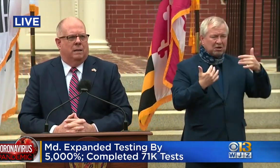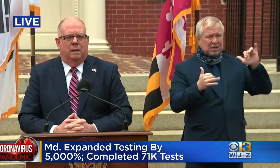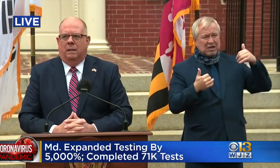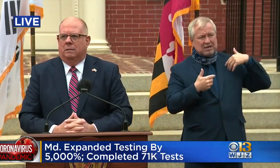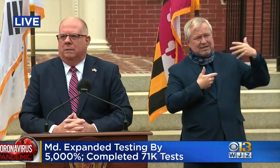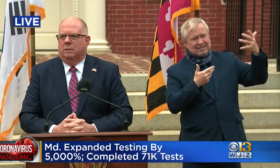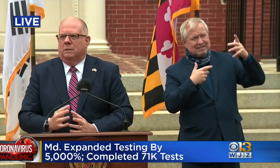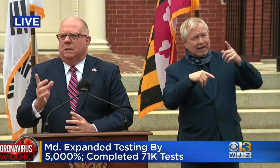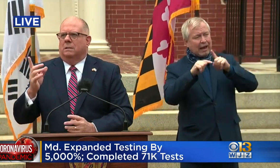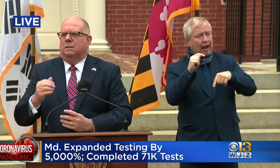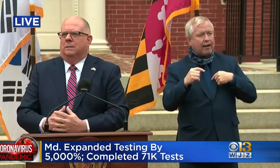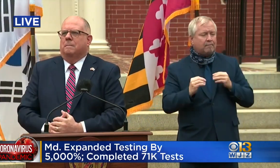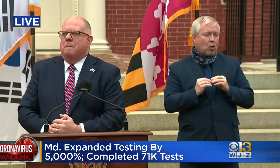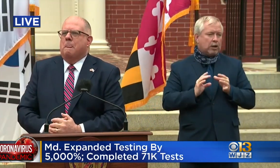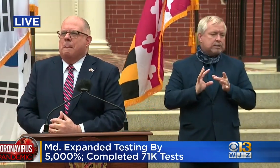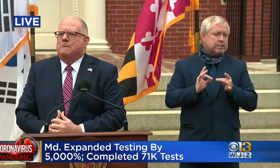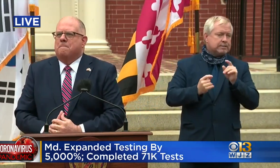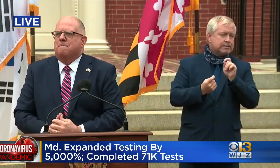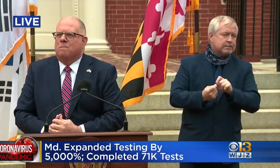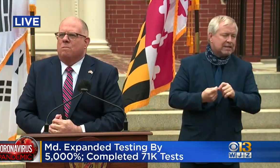share a lot of the details of those discussions.